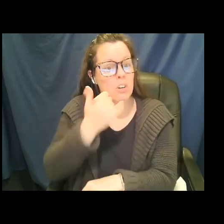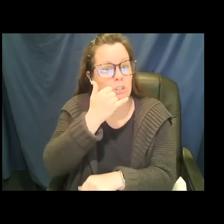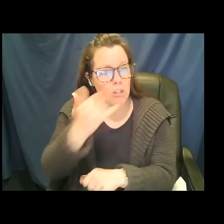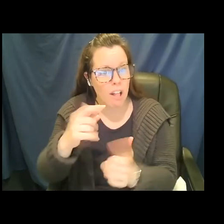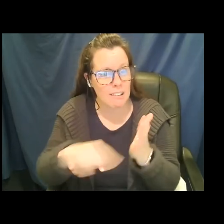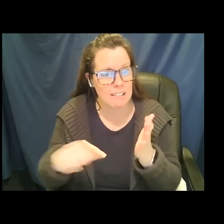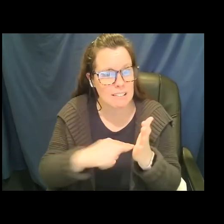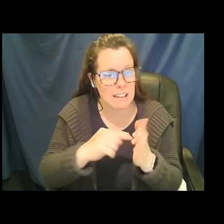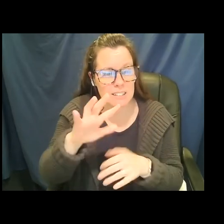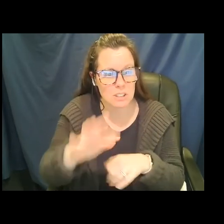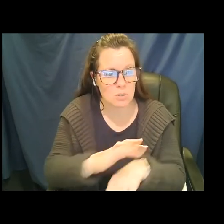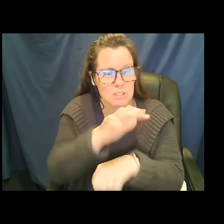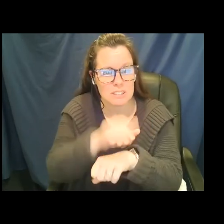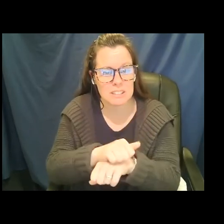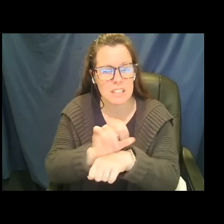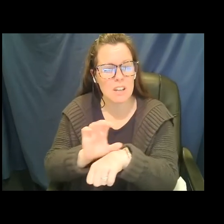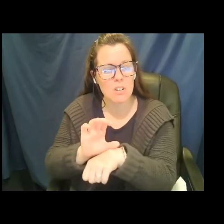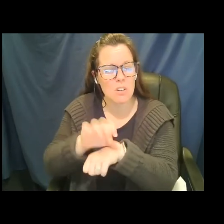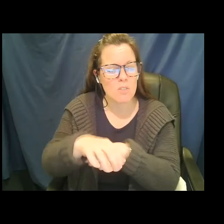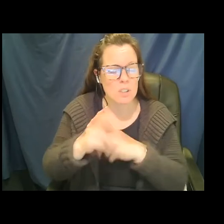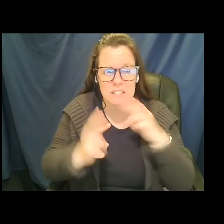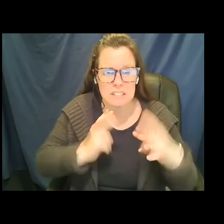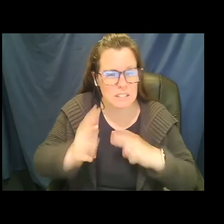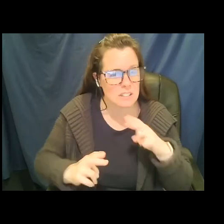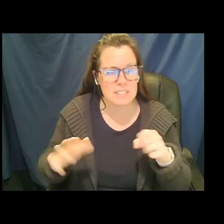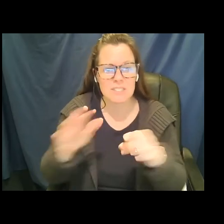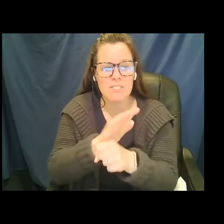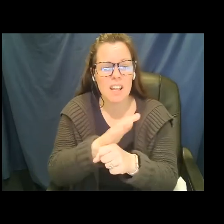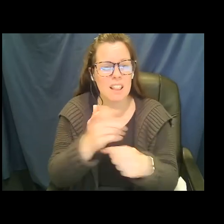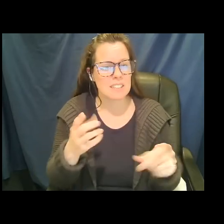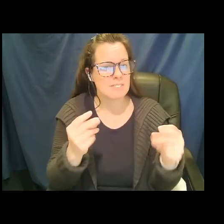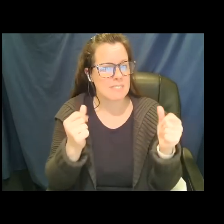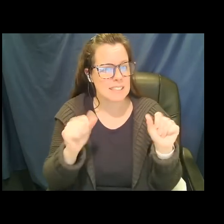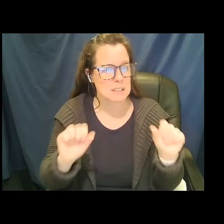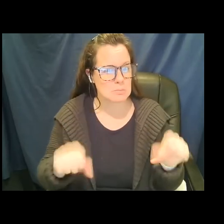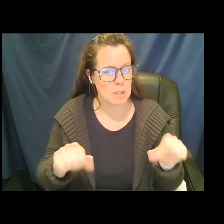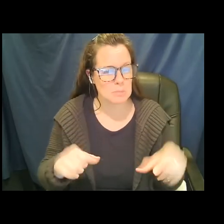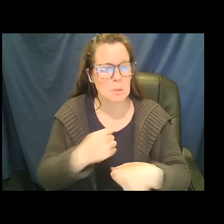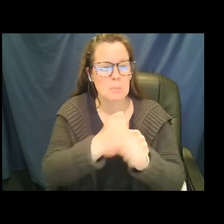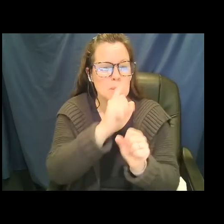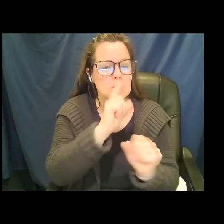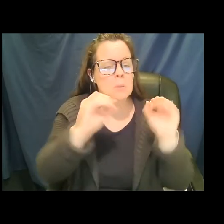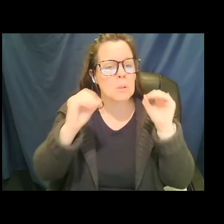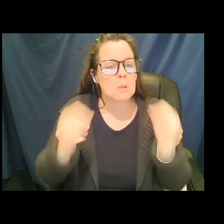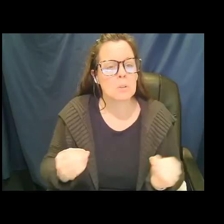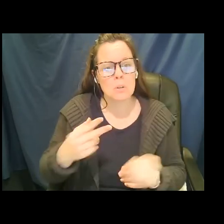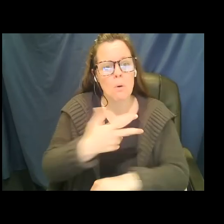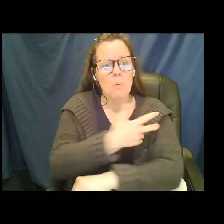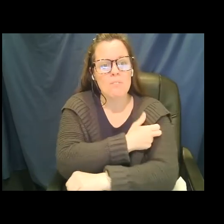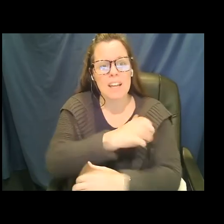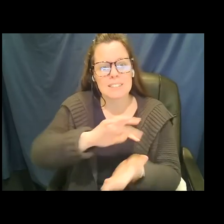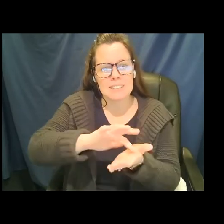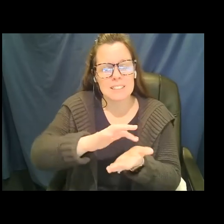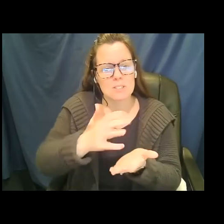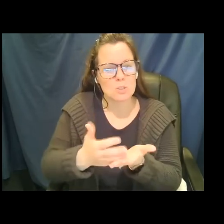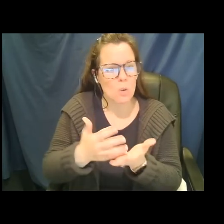slot also forces a scramble to fill it as quickly as we can to make sure that no vaccines go to waste.